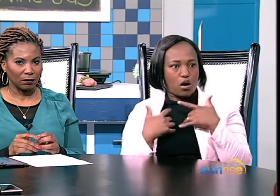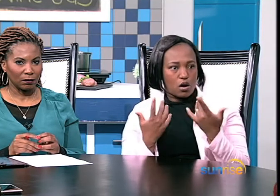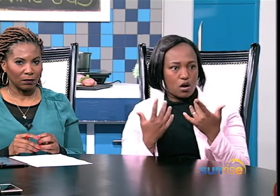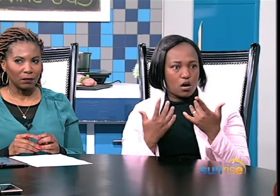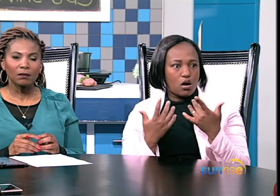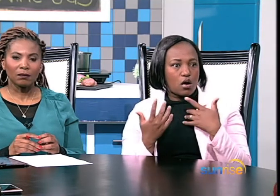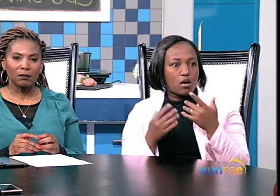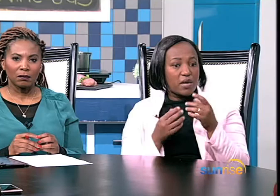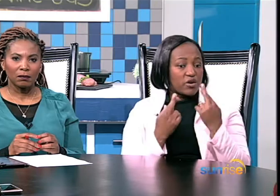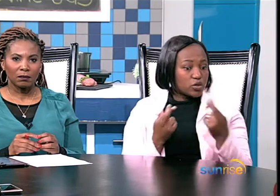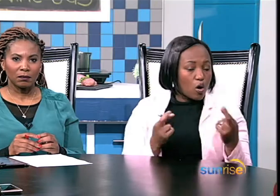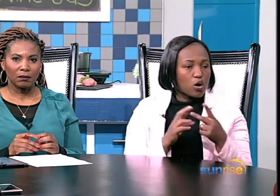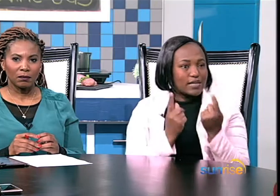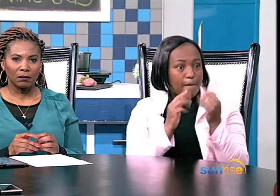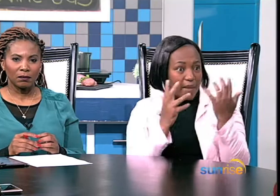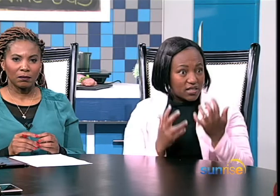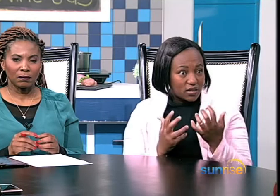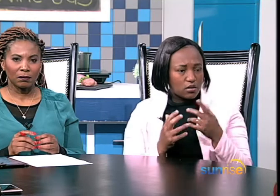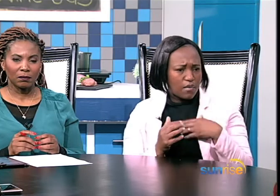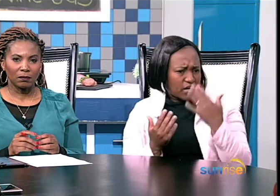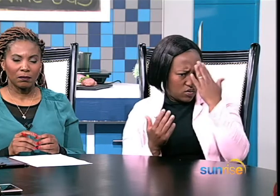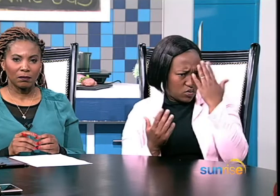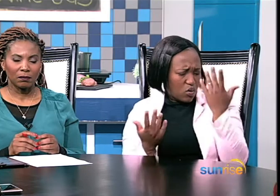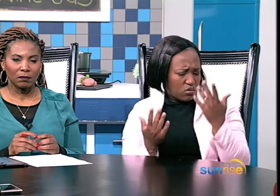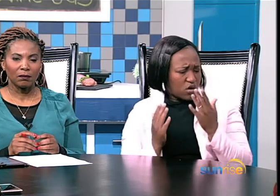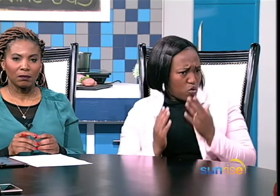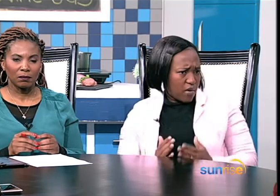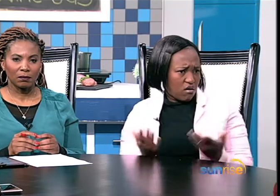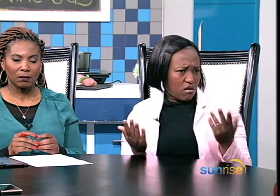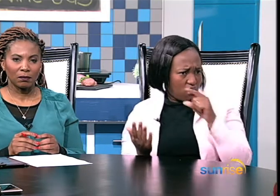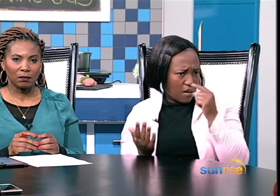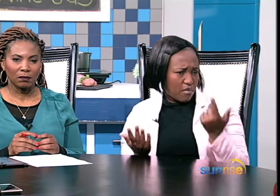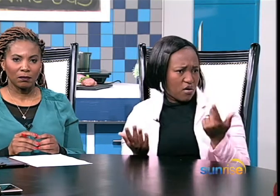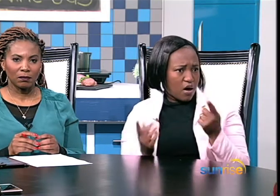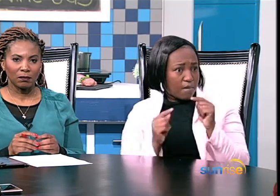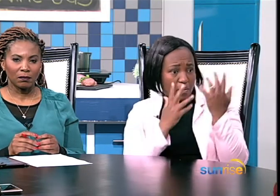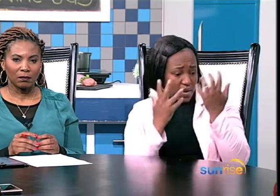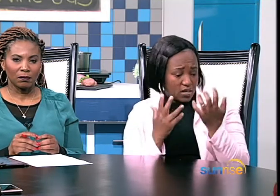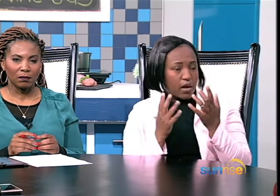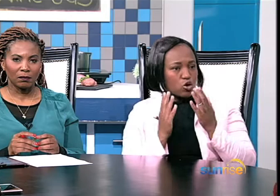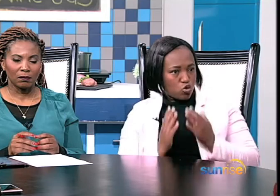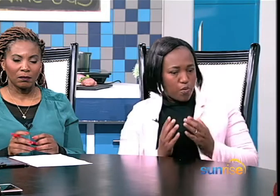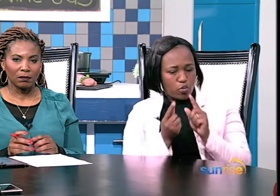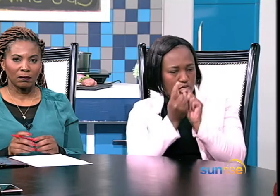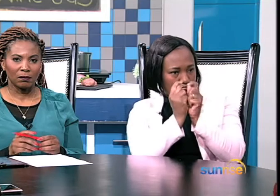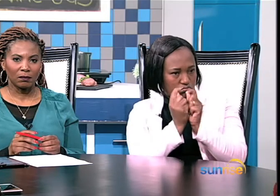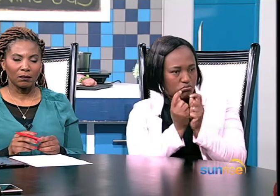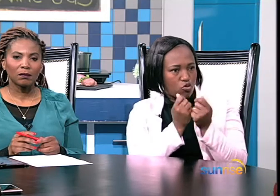and the budget, but we know that budget is human-made. It's something that is done by human beings. We can make sure that we bias